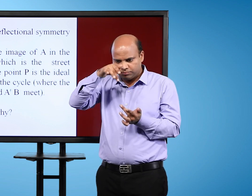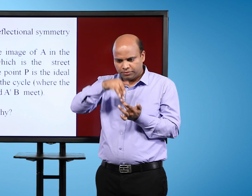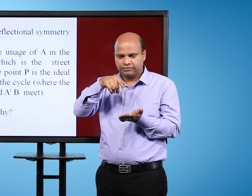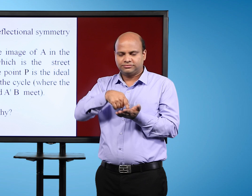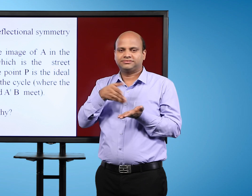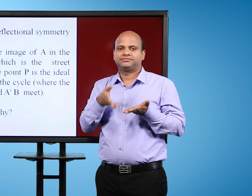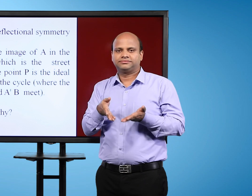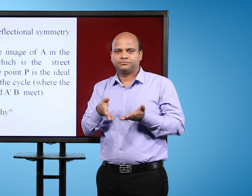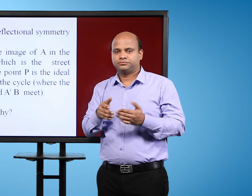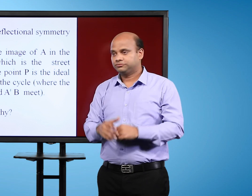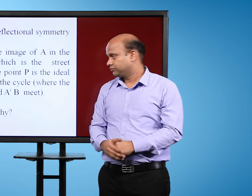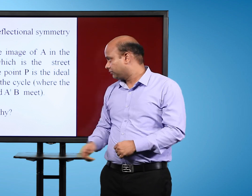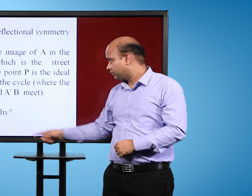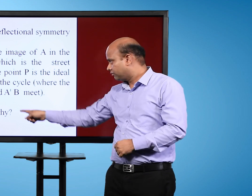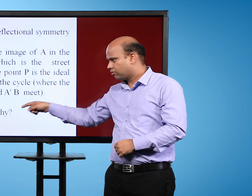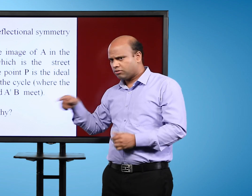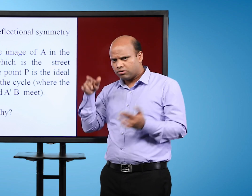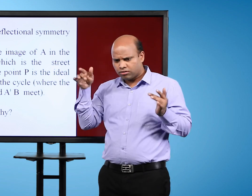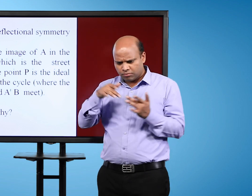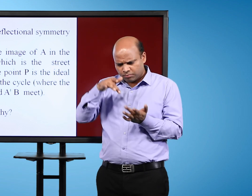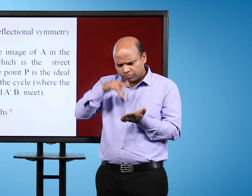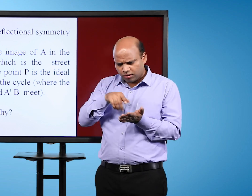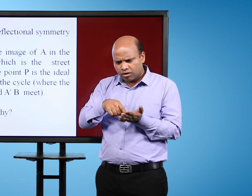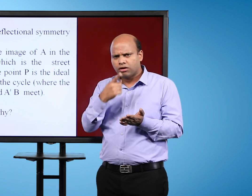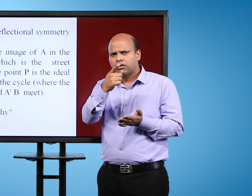meet. Can you say why?